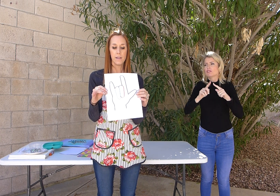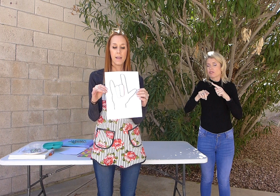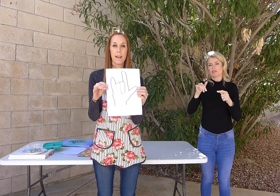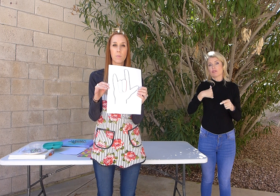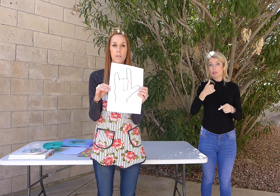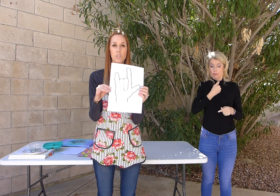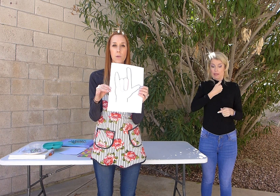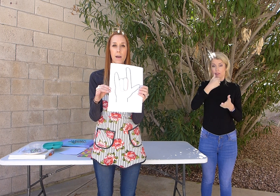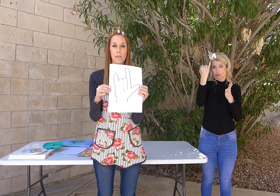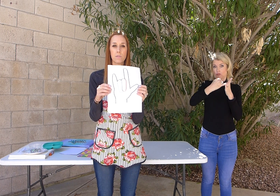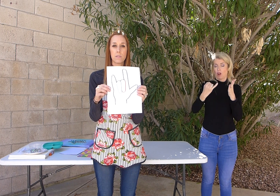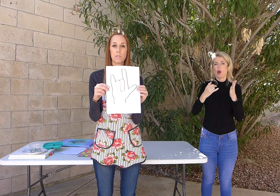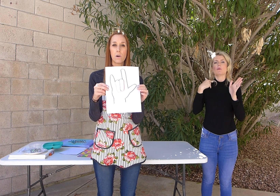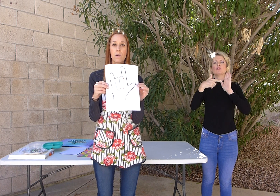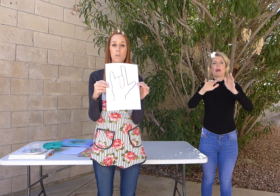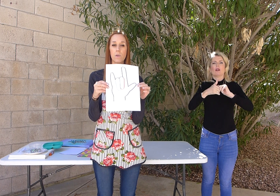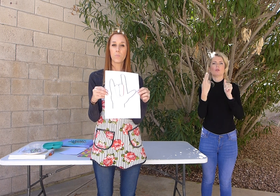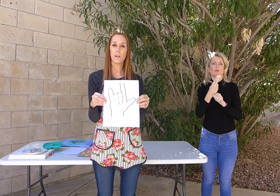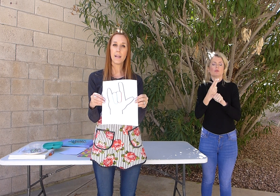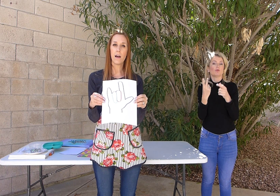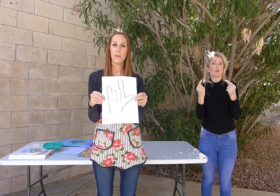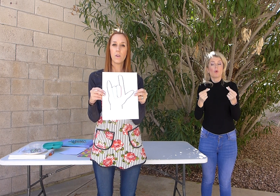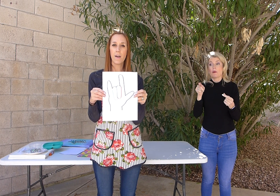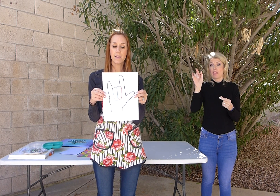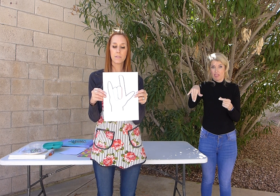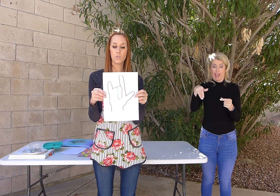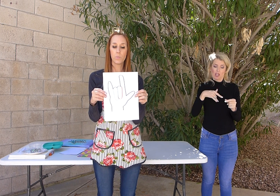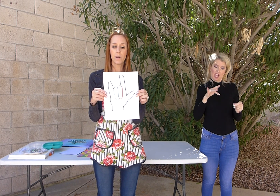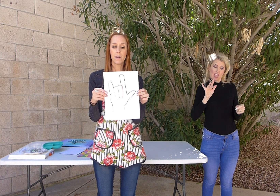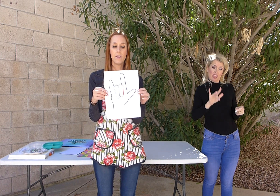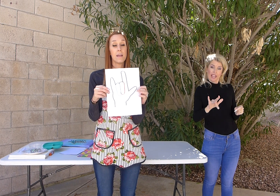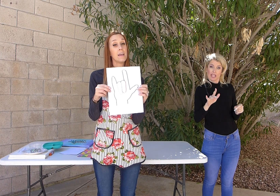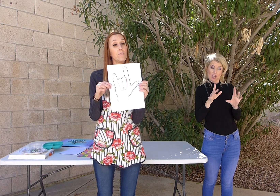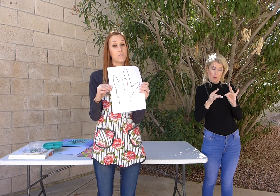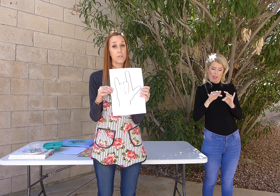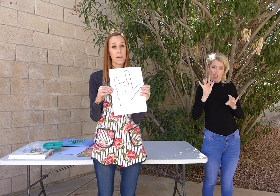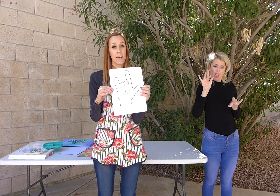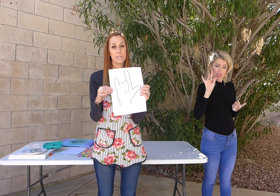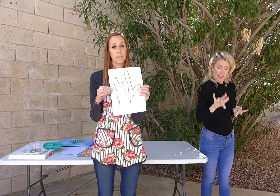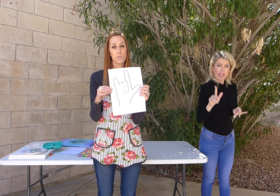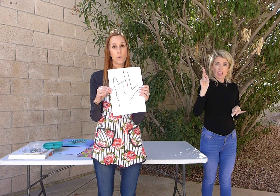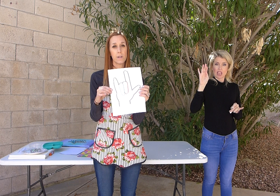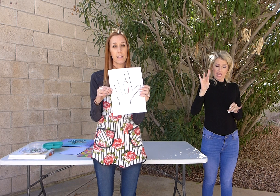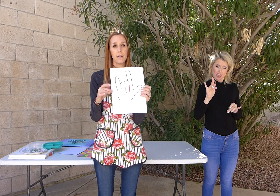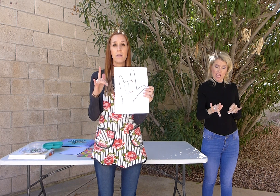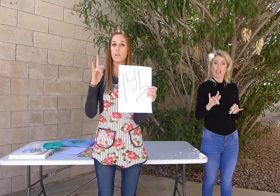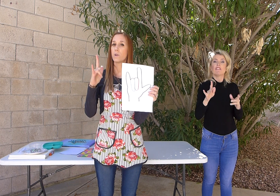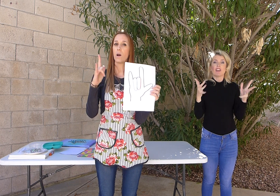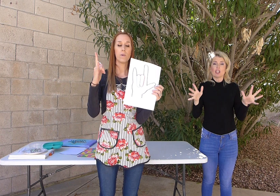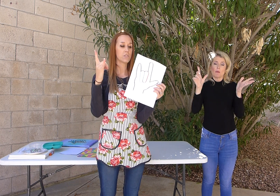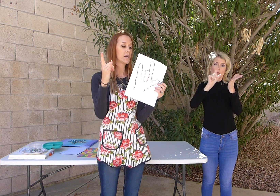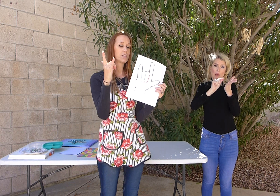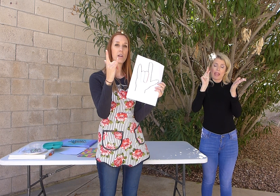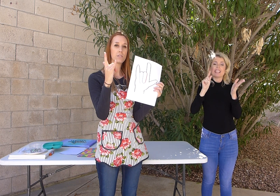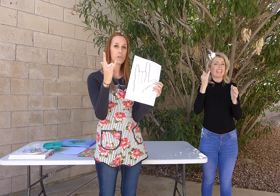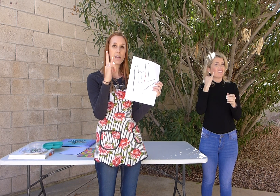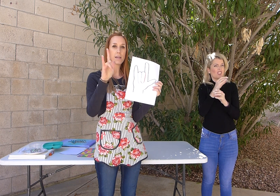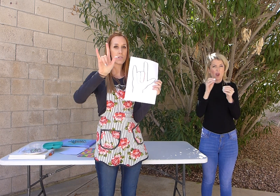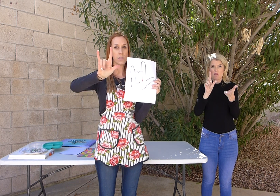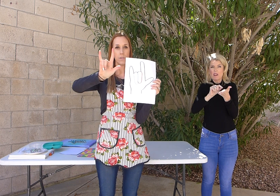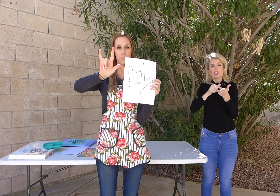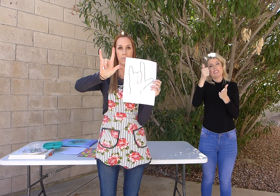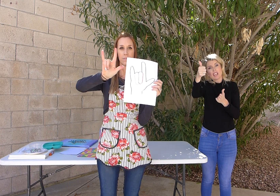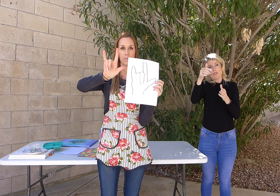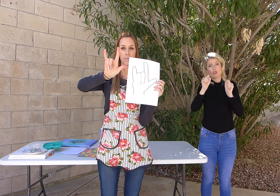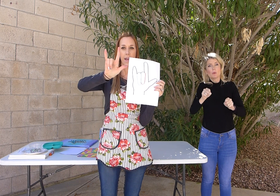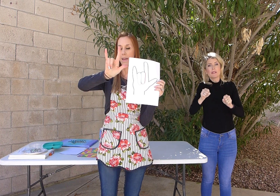this one, and I'm going to show you how to use it. So you can print it out if you have access to a printer. If you don't have access to a printer, you can always try to trace your